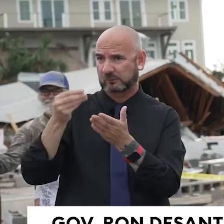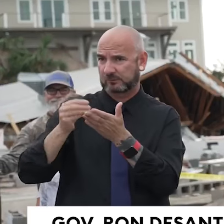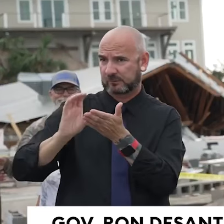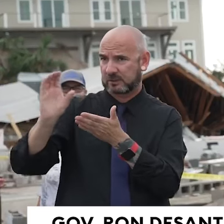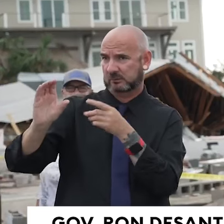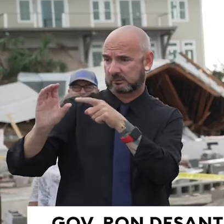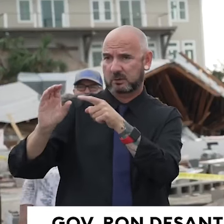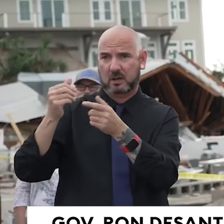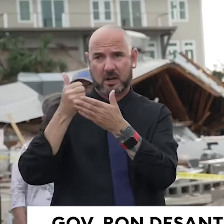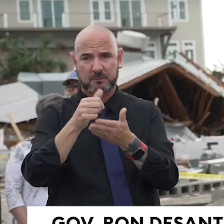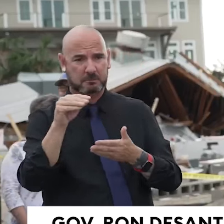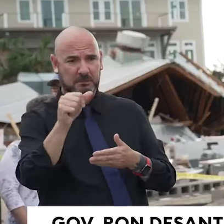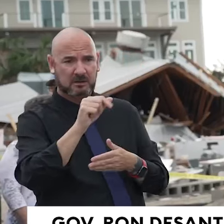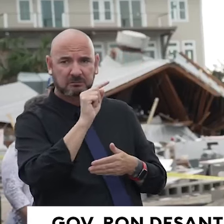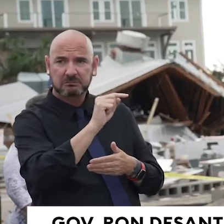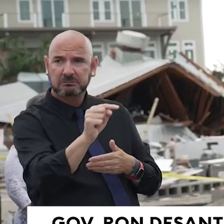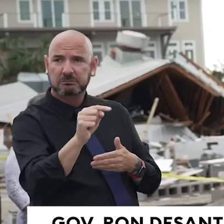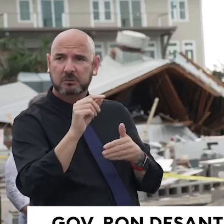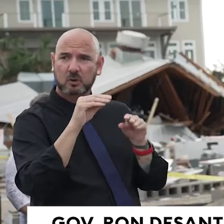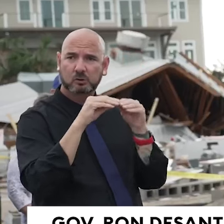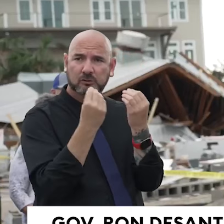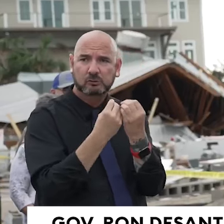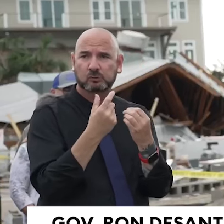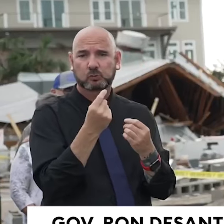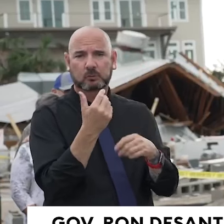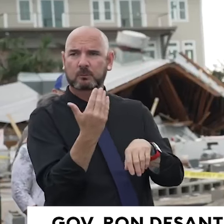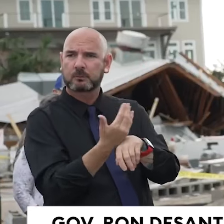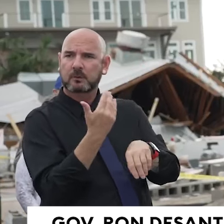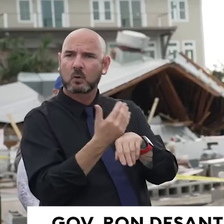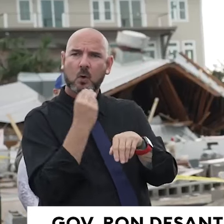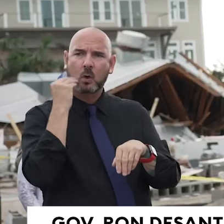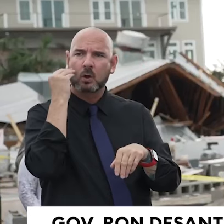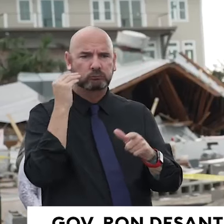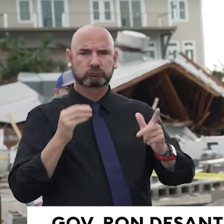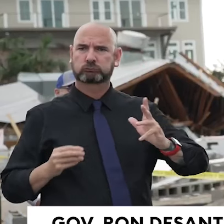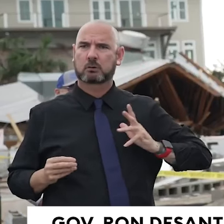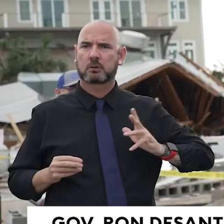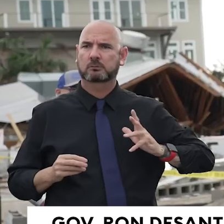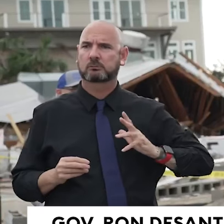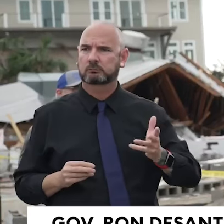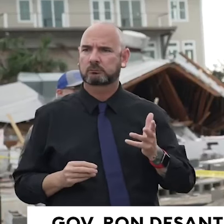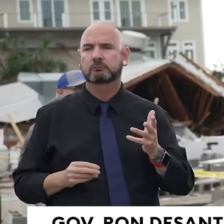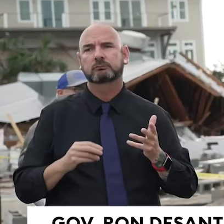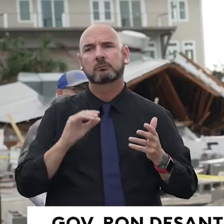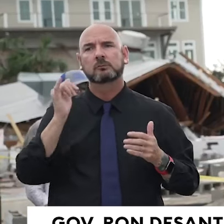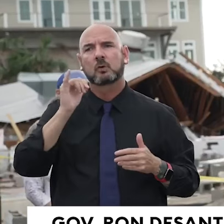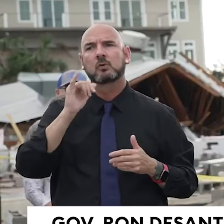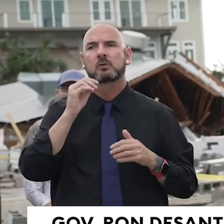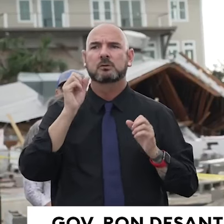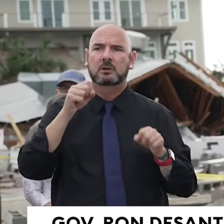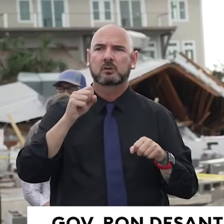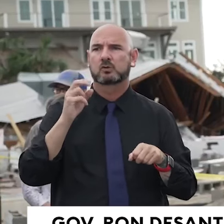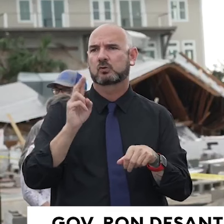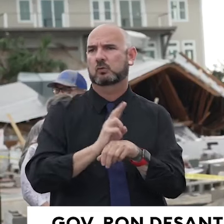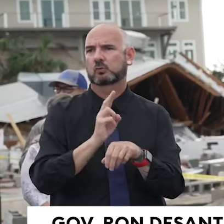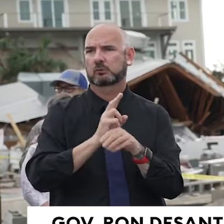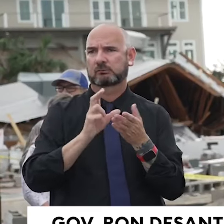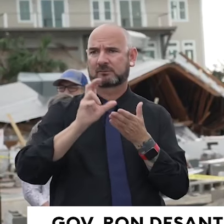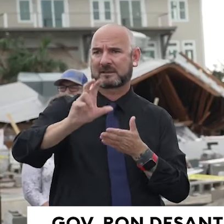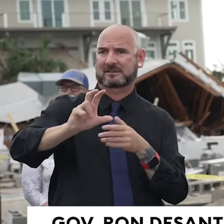these organizations that are rehabbing homes. We've done that. We've also used it to fund educational